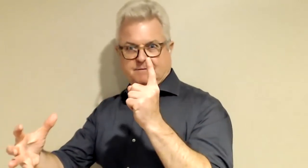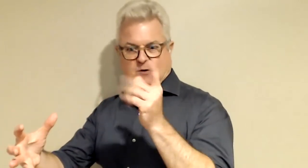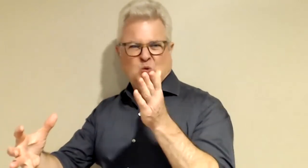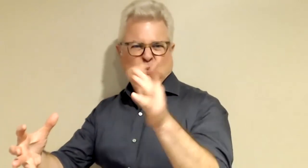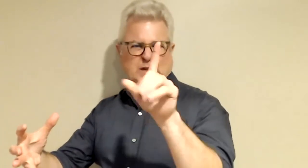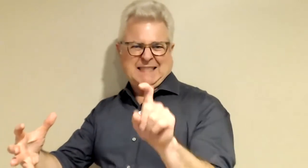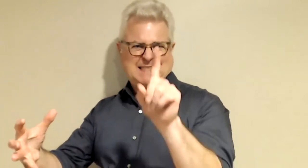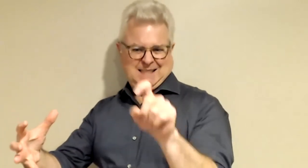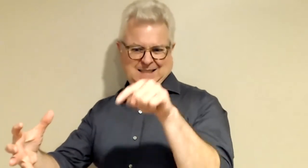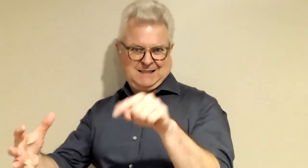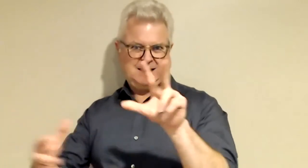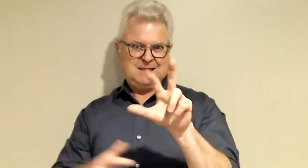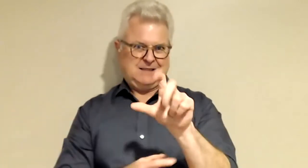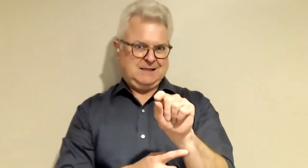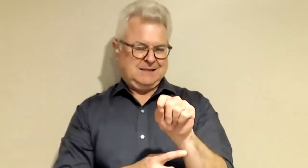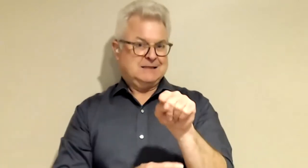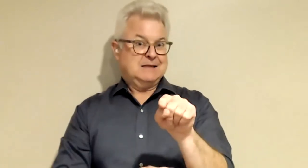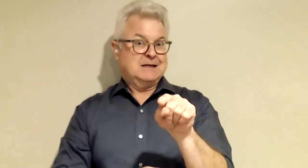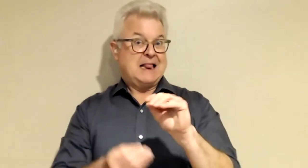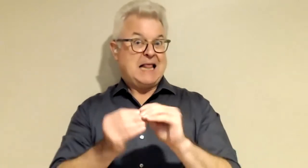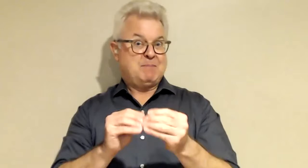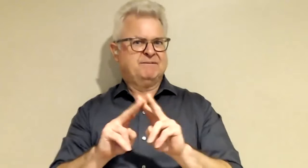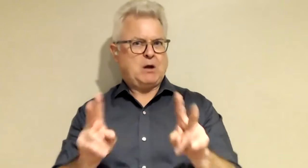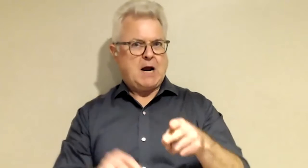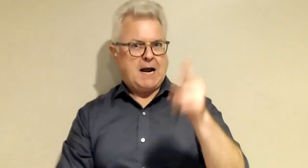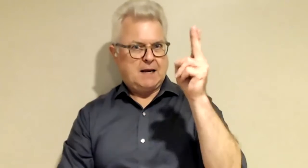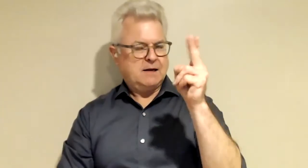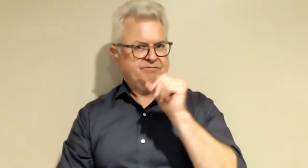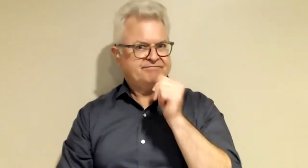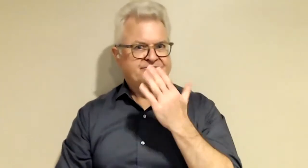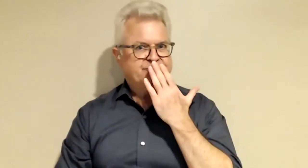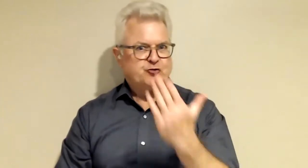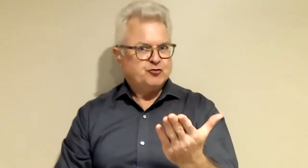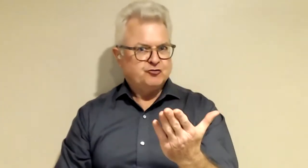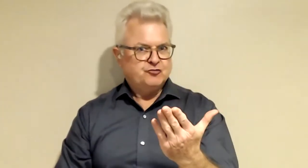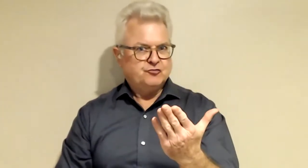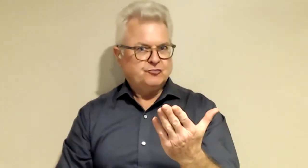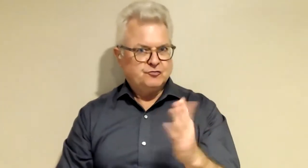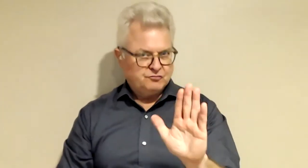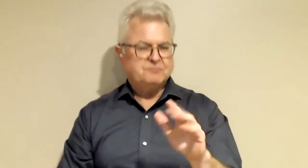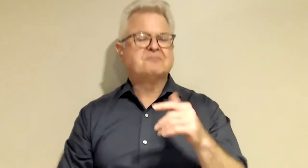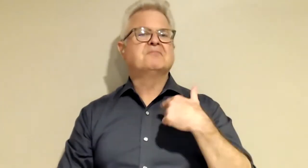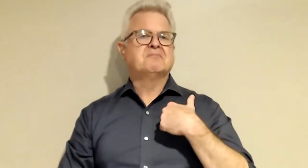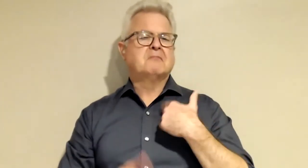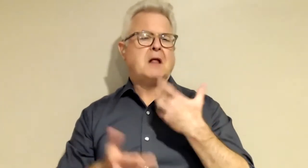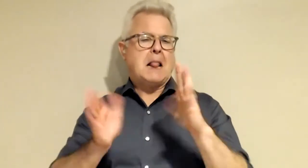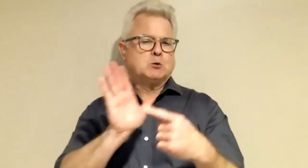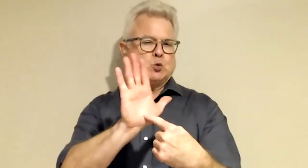320 people are positive through testing out of 100,000 people. That number is high and is not